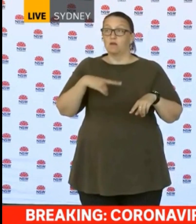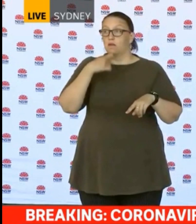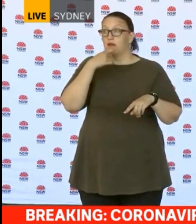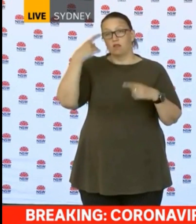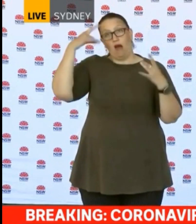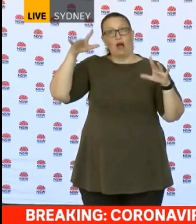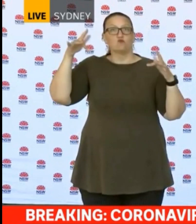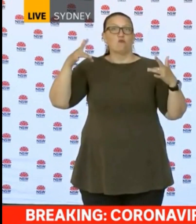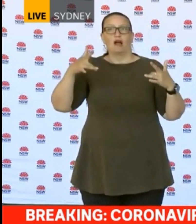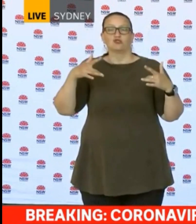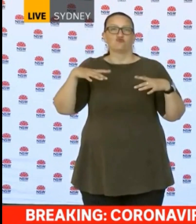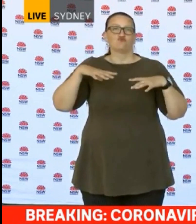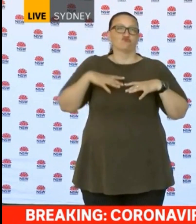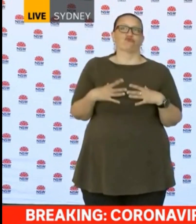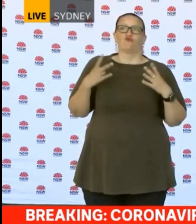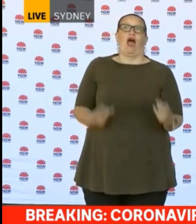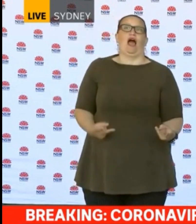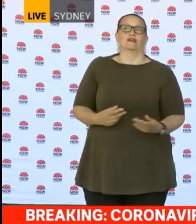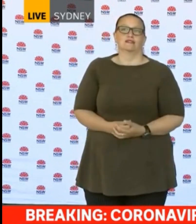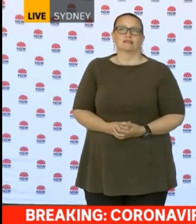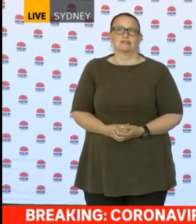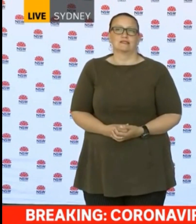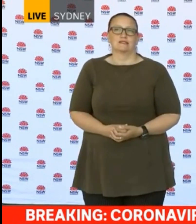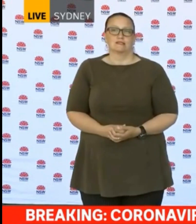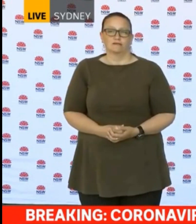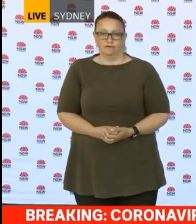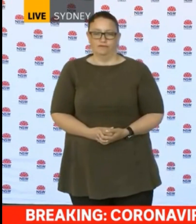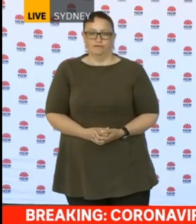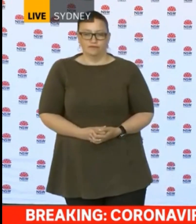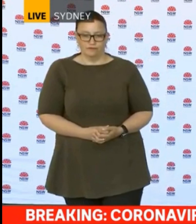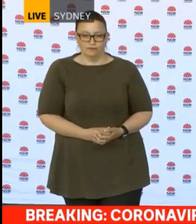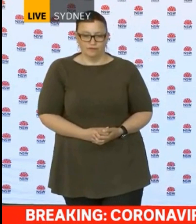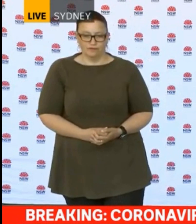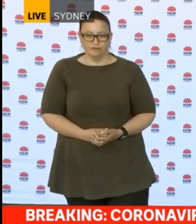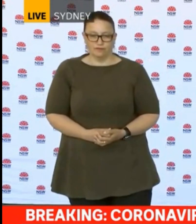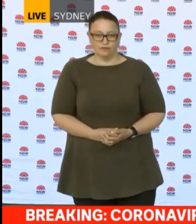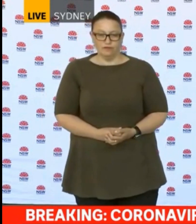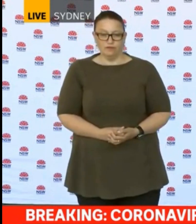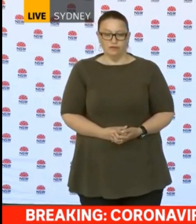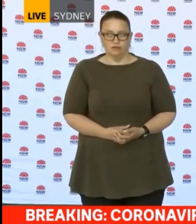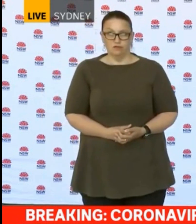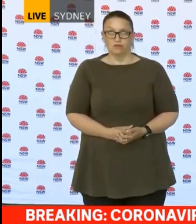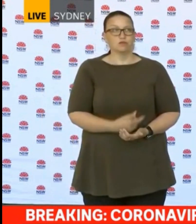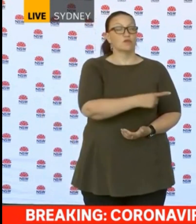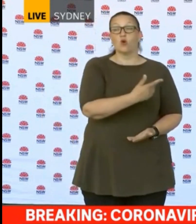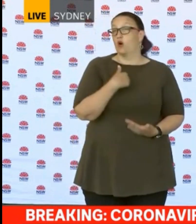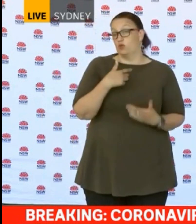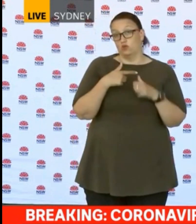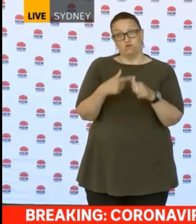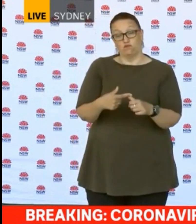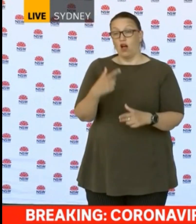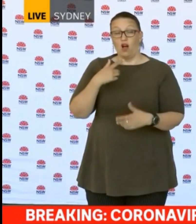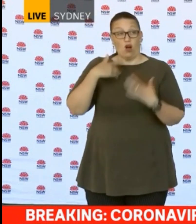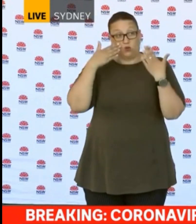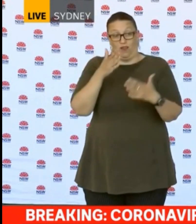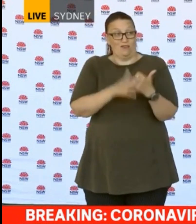guard down too much, particularly in the northern Well, look, I don't know about that case that you raised. I haven't heard any reports about that. But obviously, not only